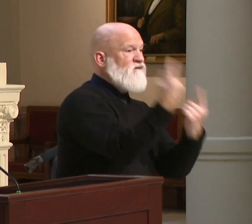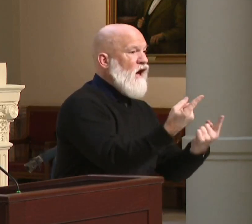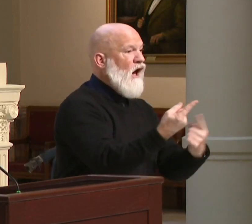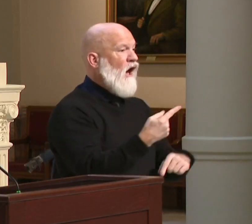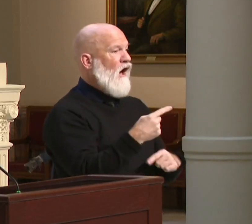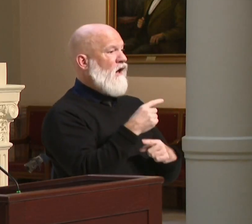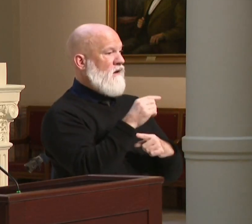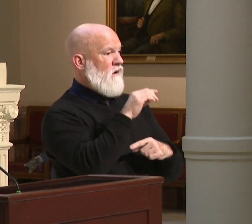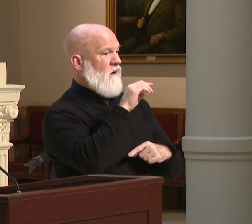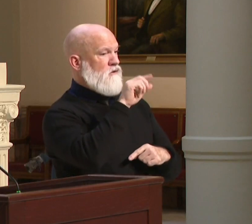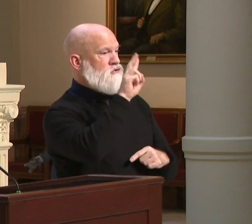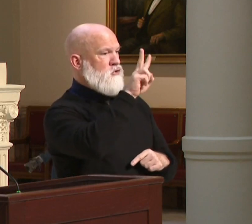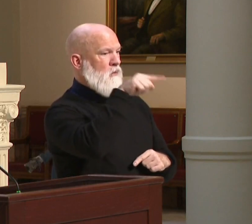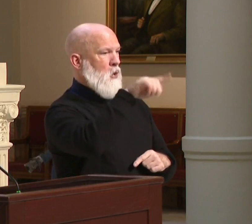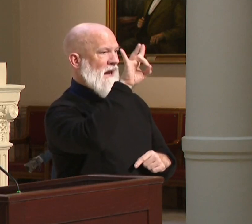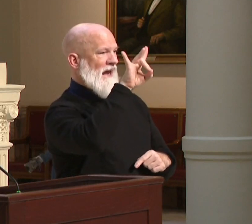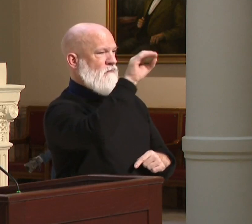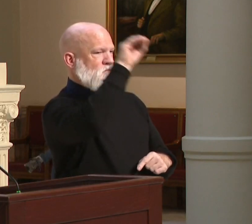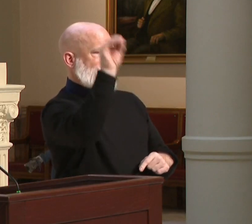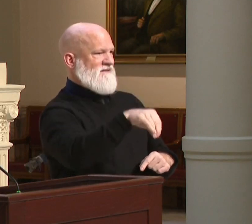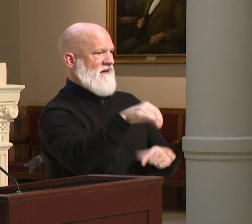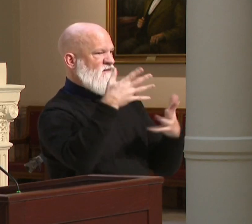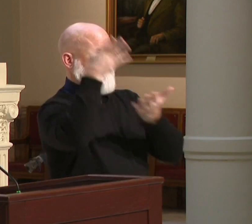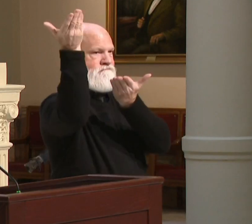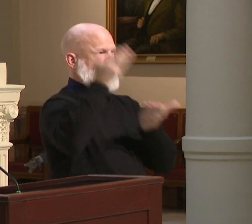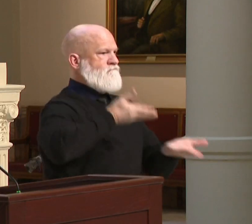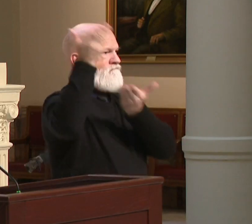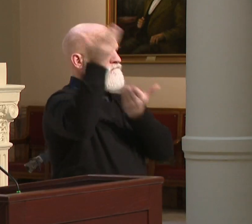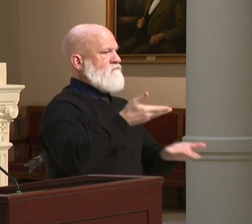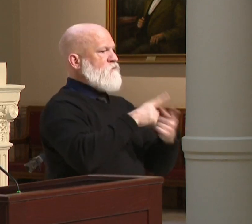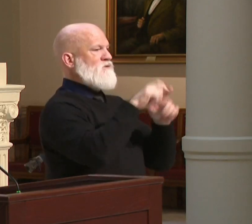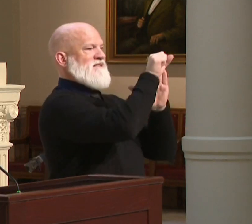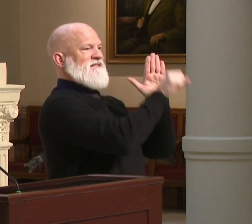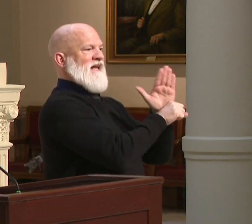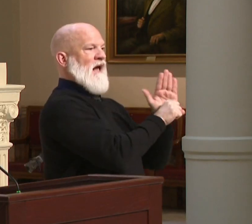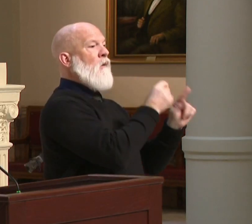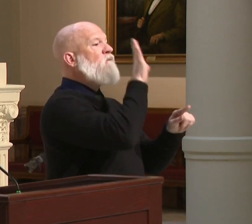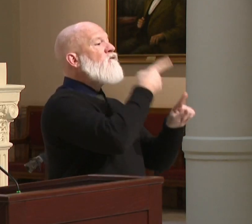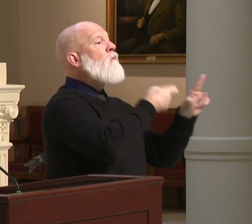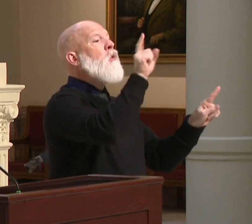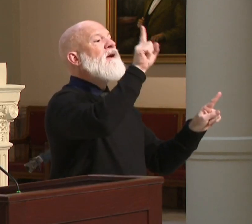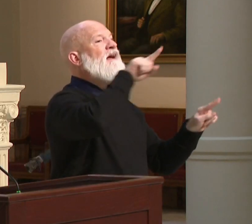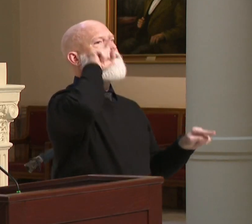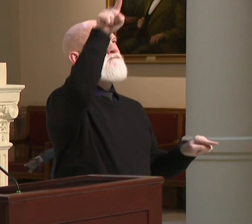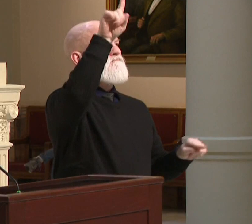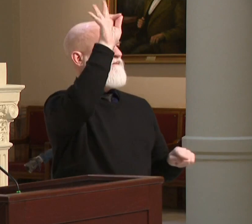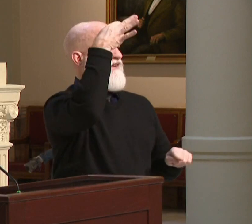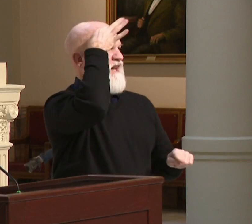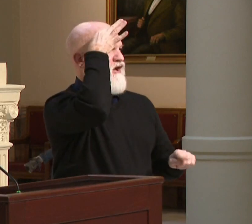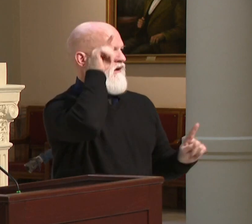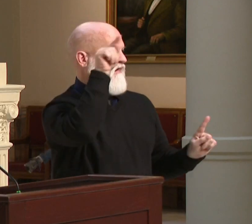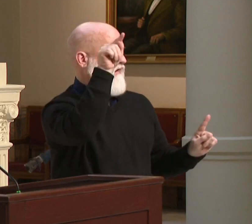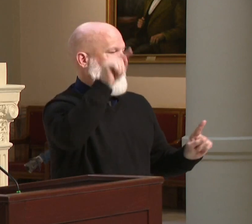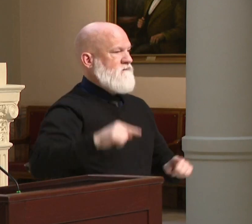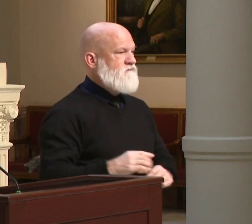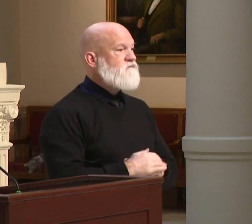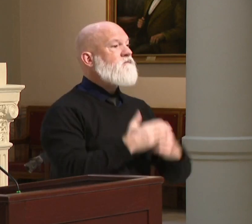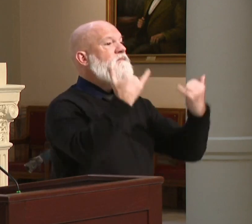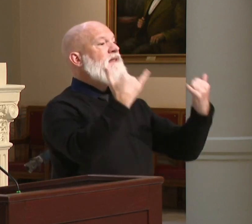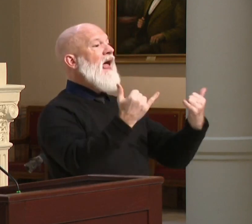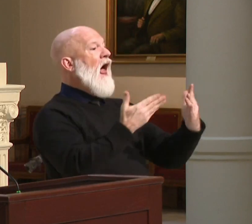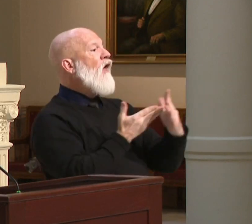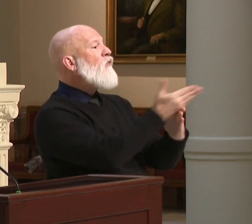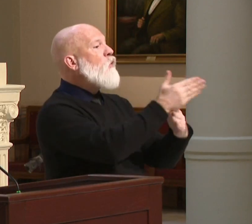24.48% of the vaccines delivered to the state by the federal government. Today and through the weekend, there are